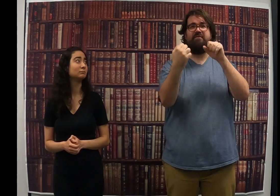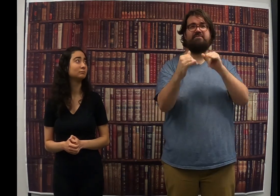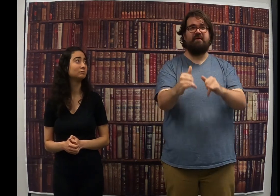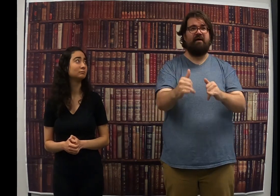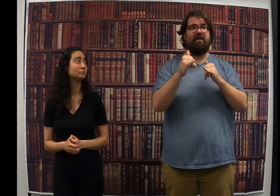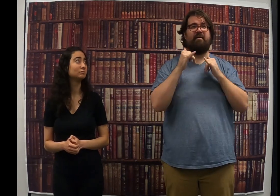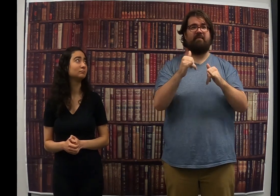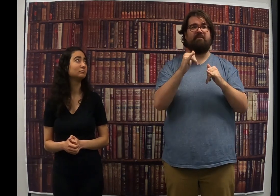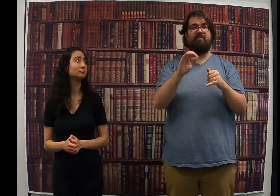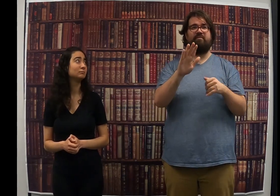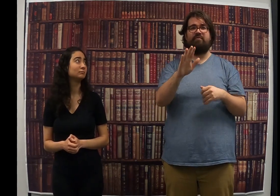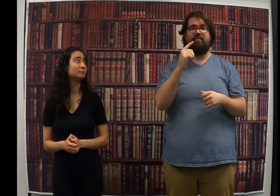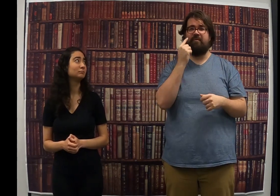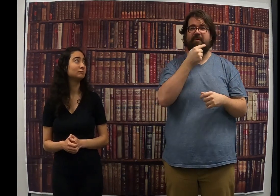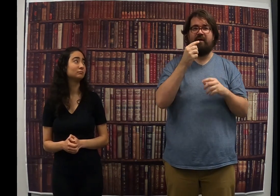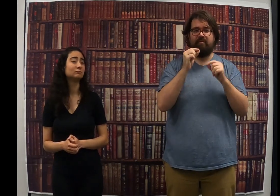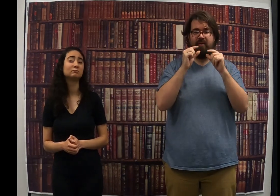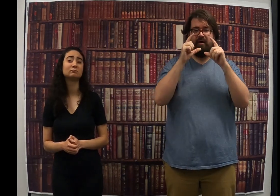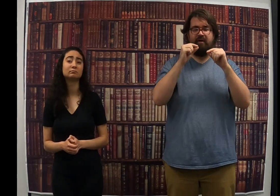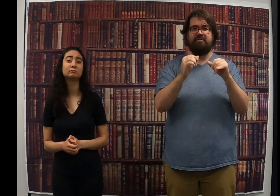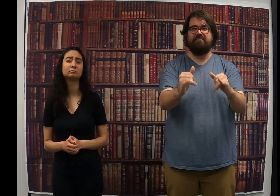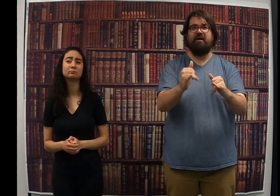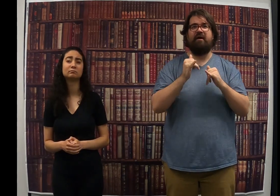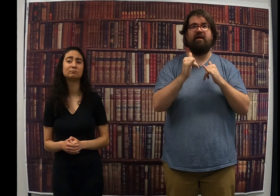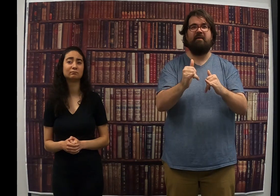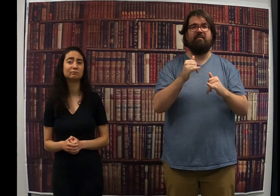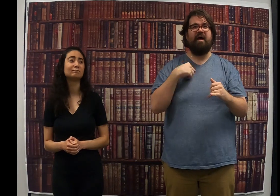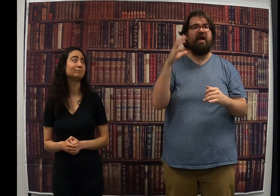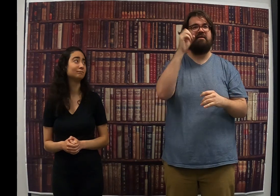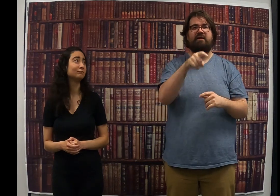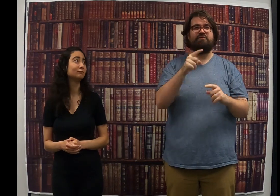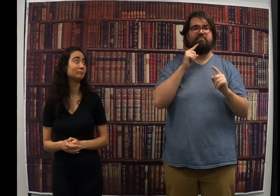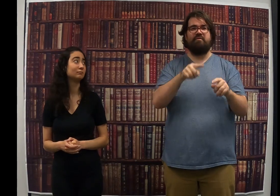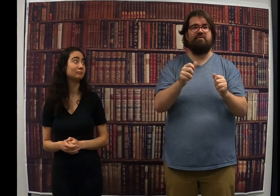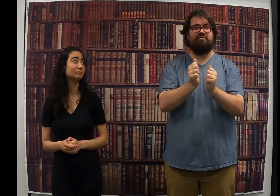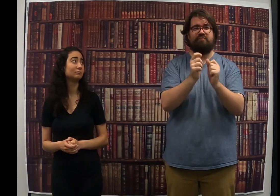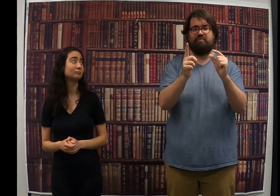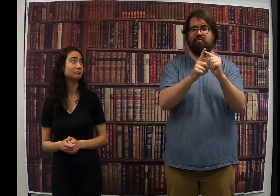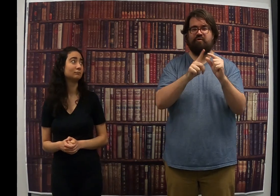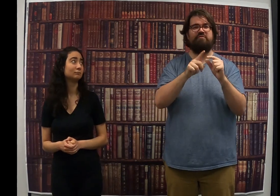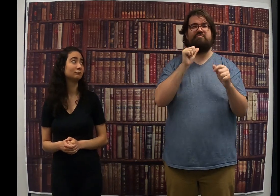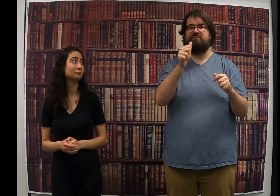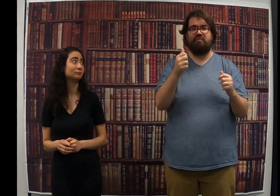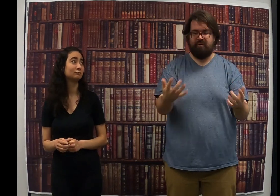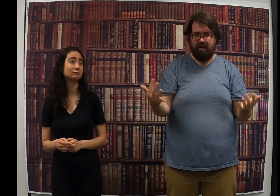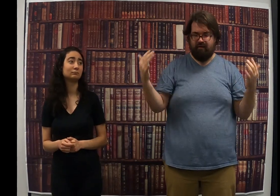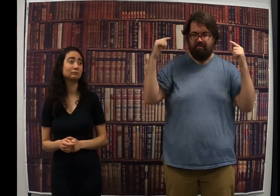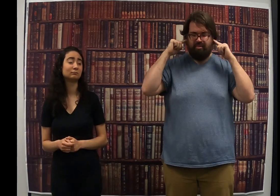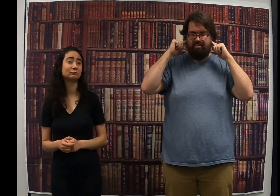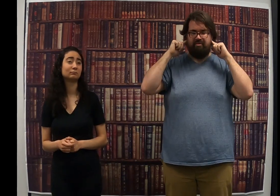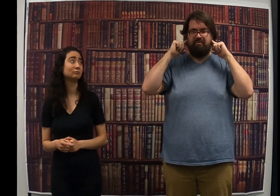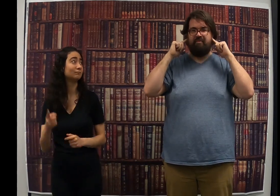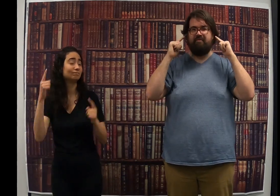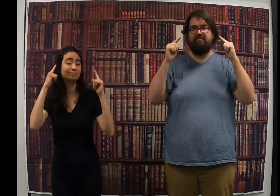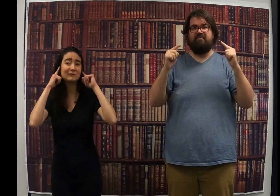nod, and from the movements of your lovely mouth, I guess that you reply with words that do not reach my